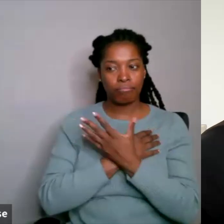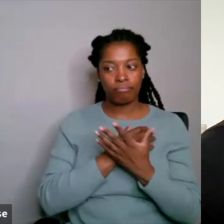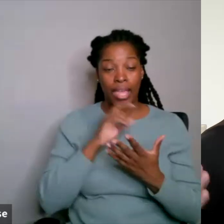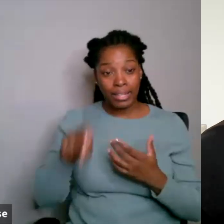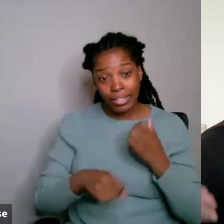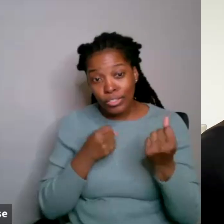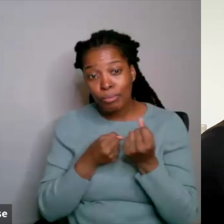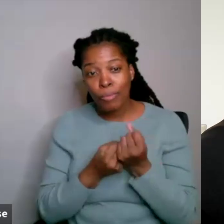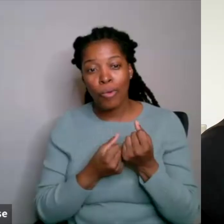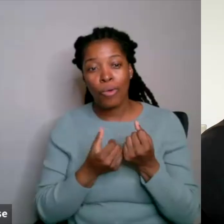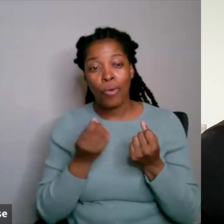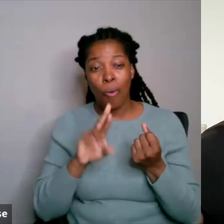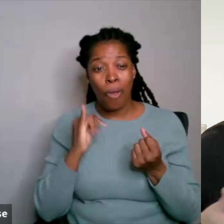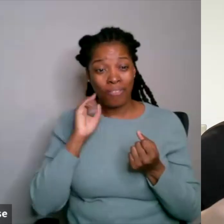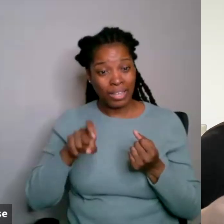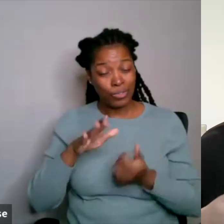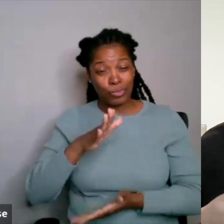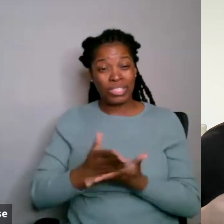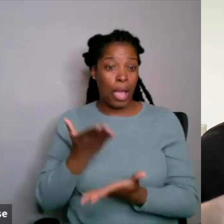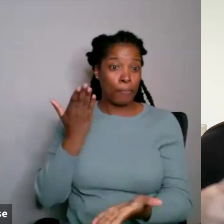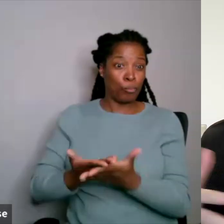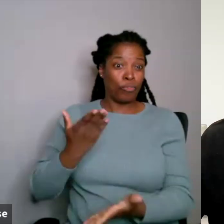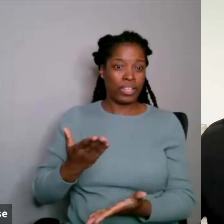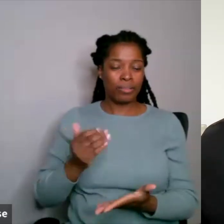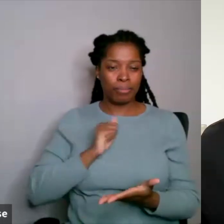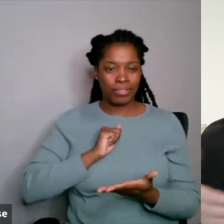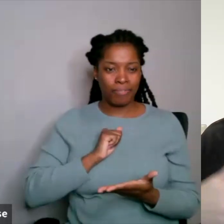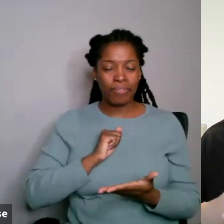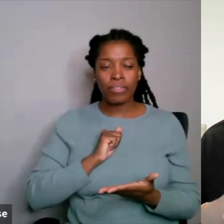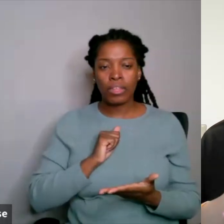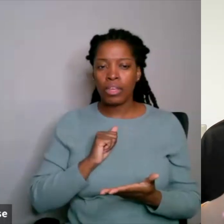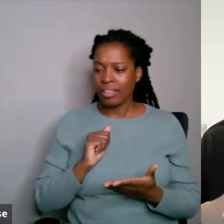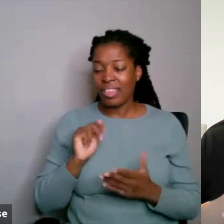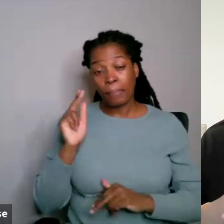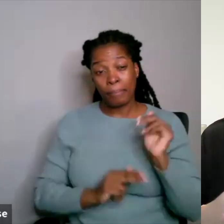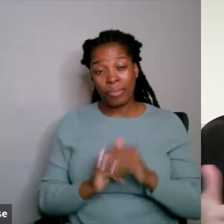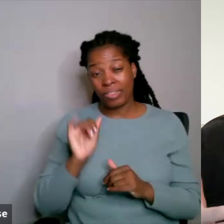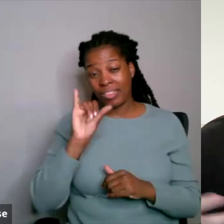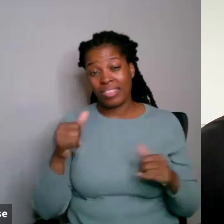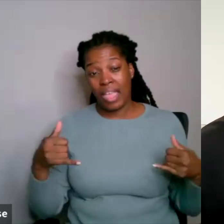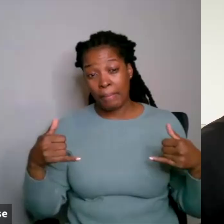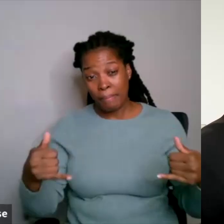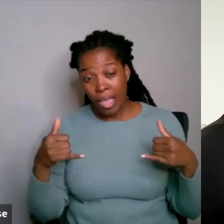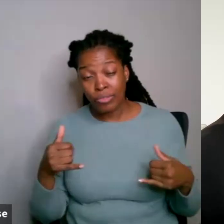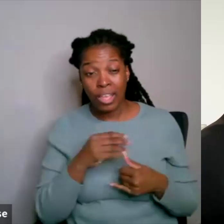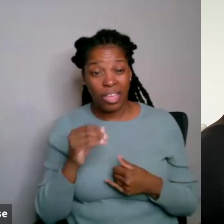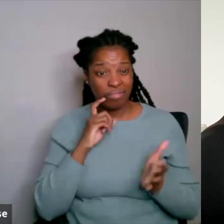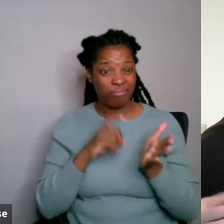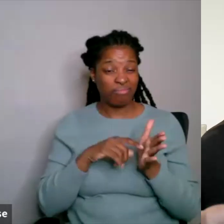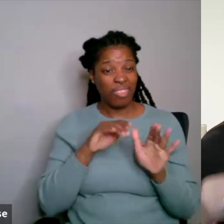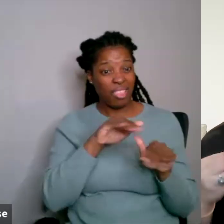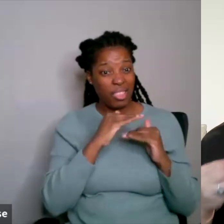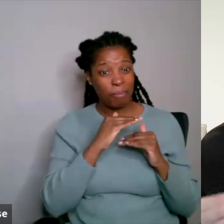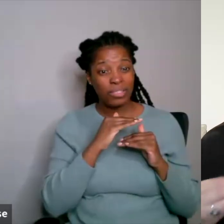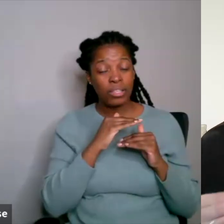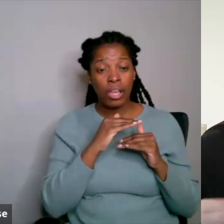and when I needed to stop proving. It meant building boundaries and limitations on my calendar